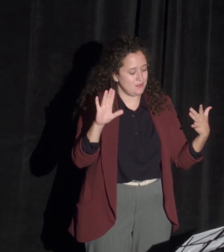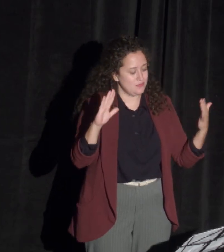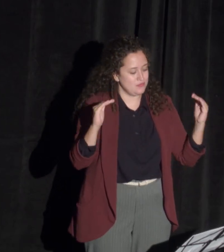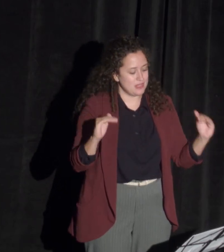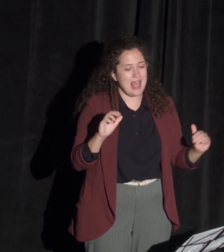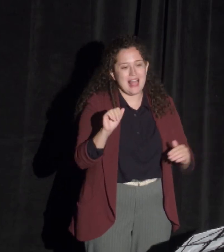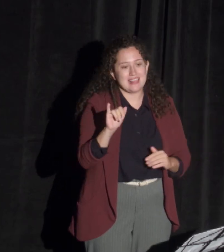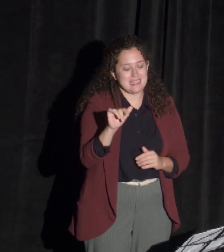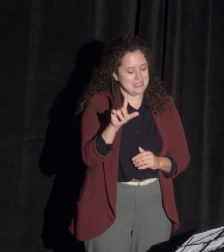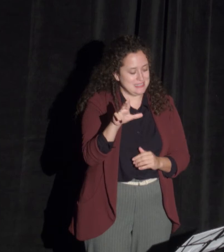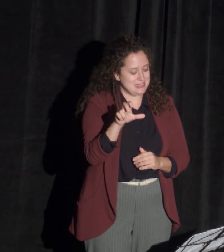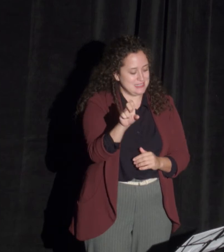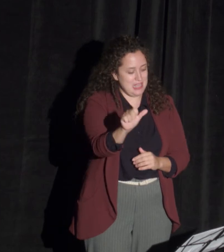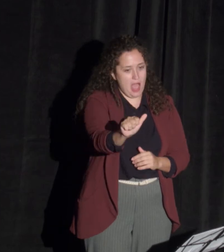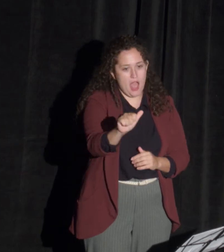Winans.